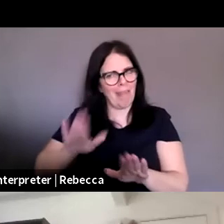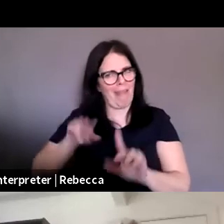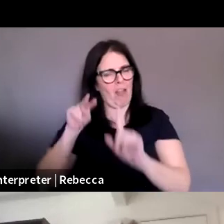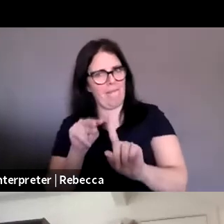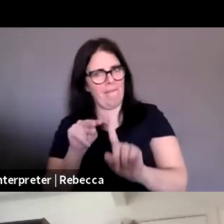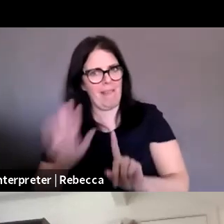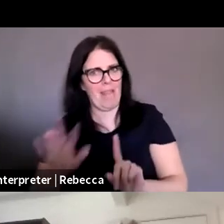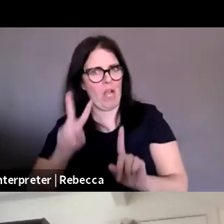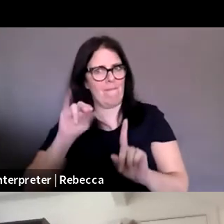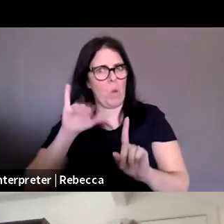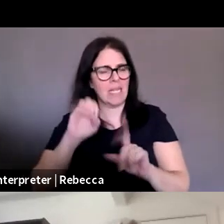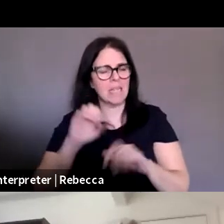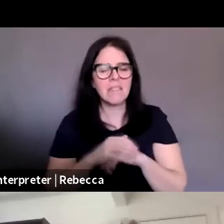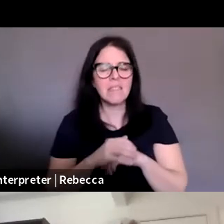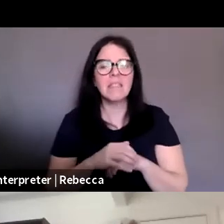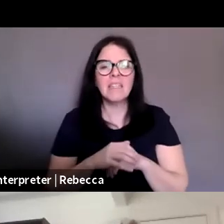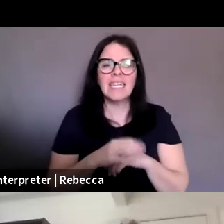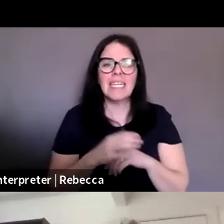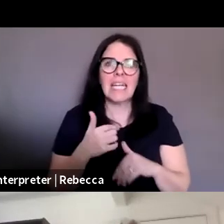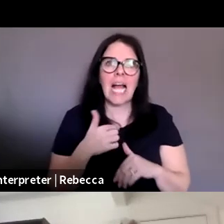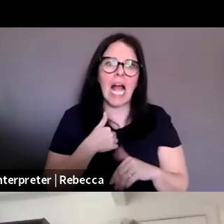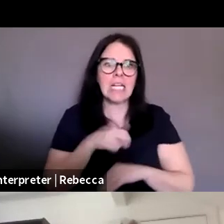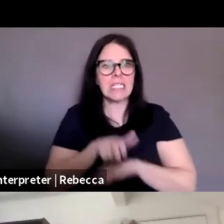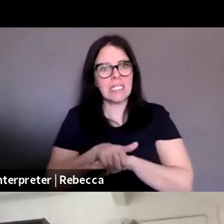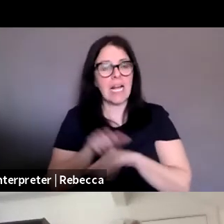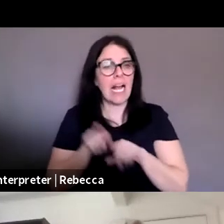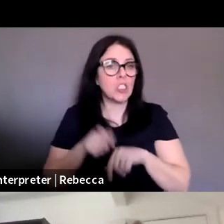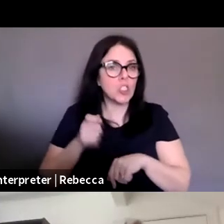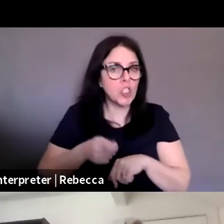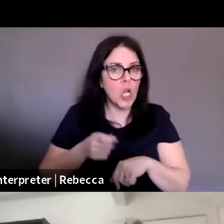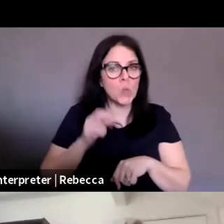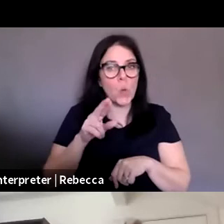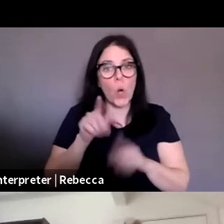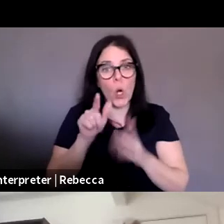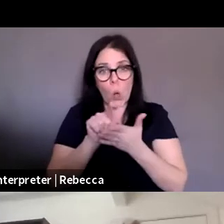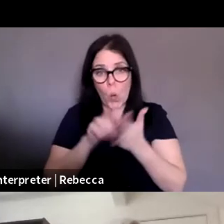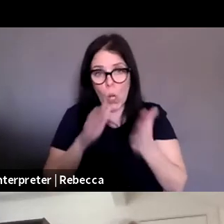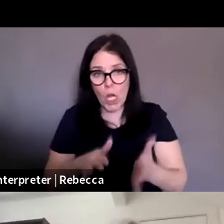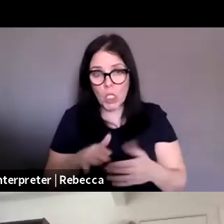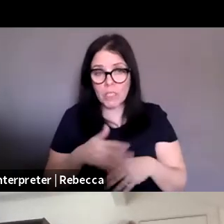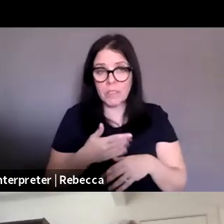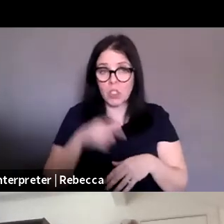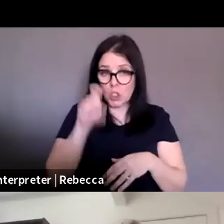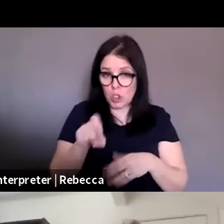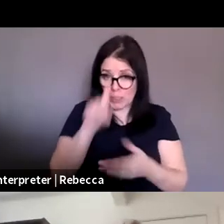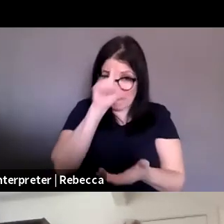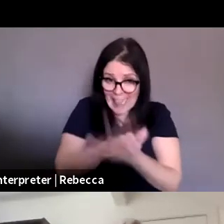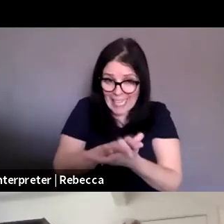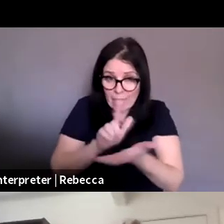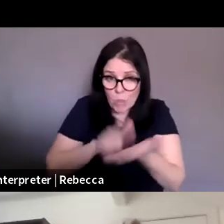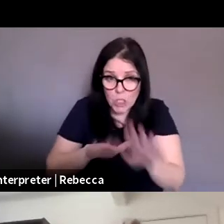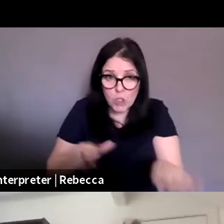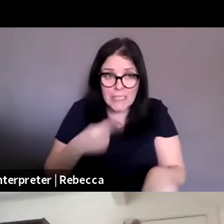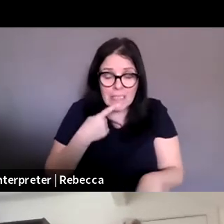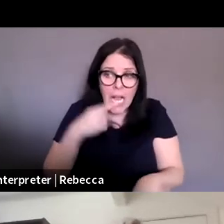I think if I'm listening to this as a judge or a lawyer, are you implying that we should always believe what children say verbatim?